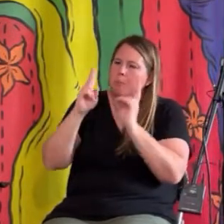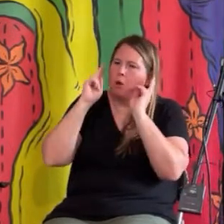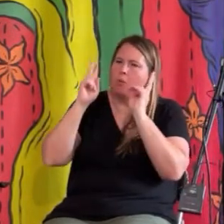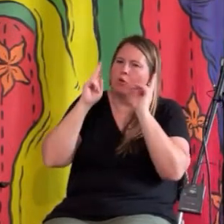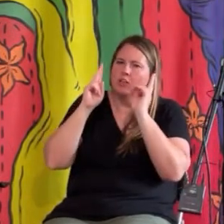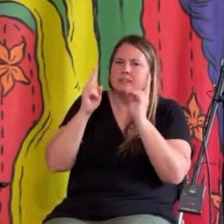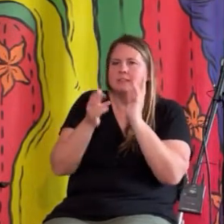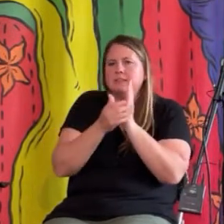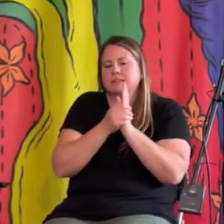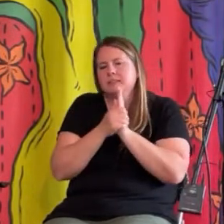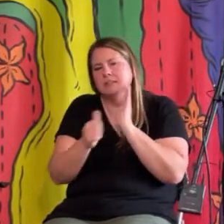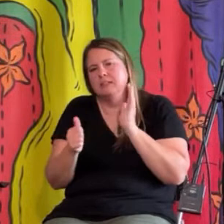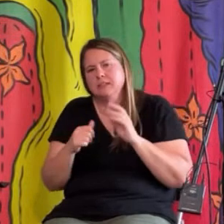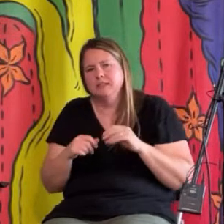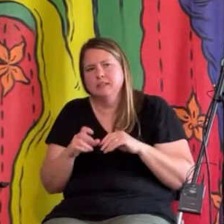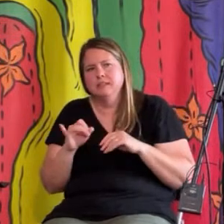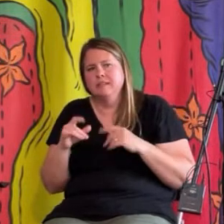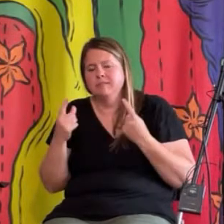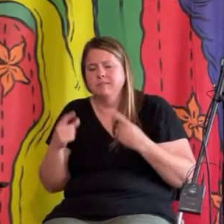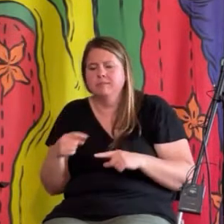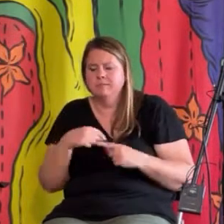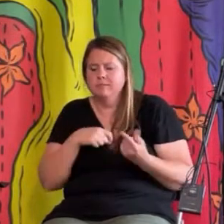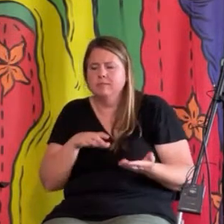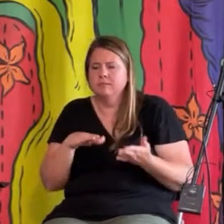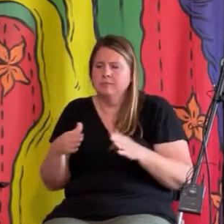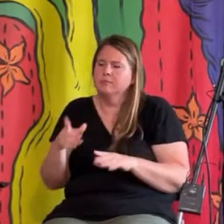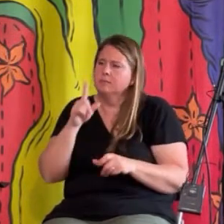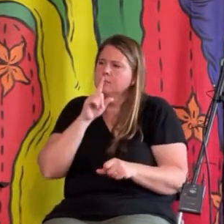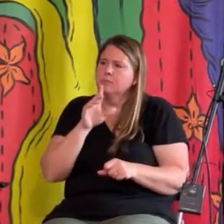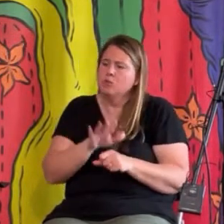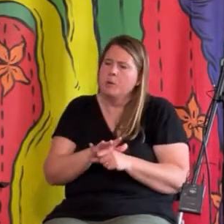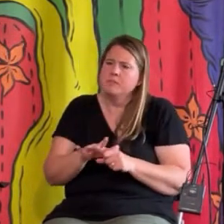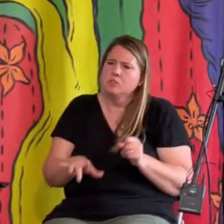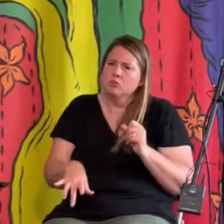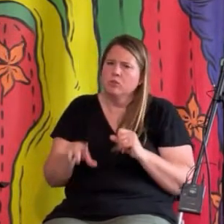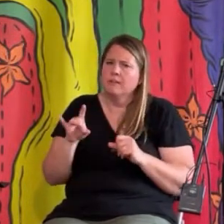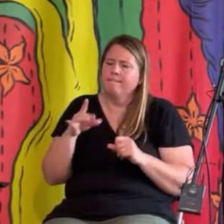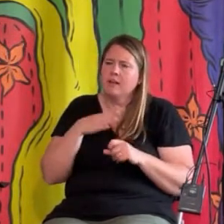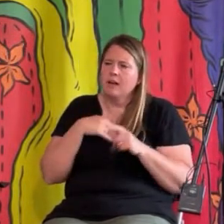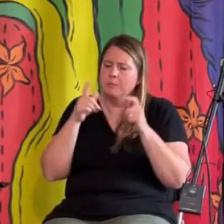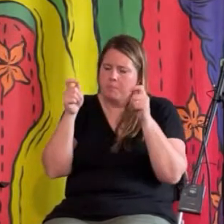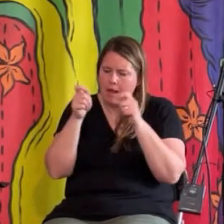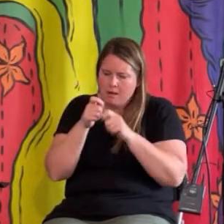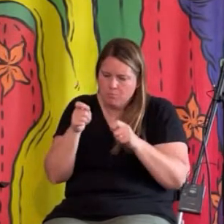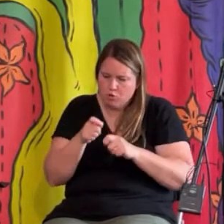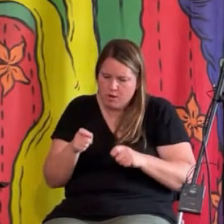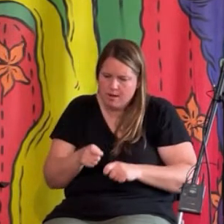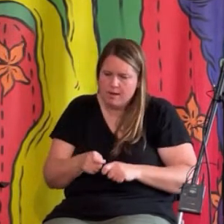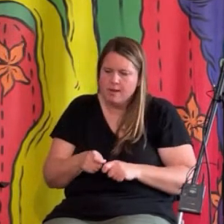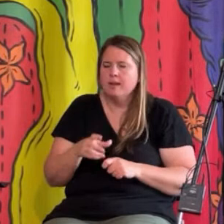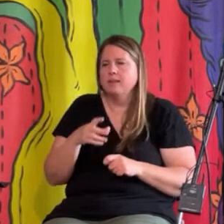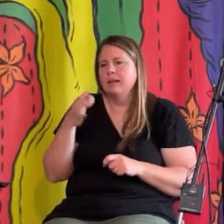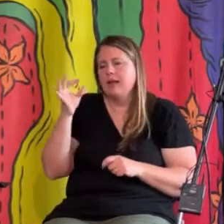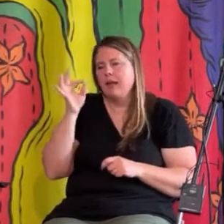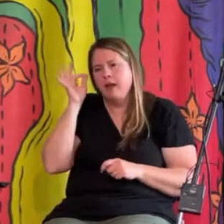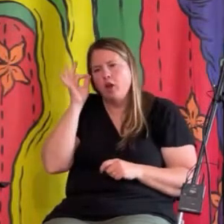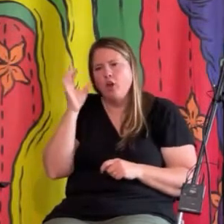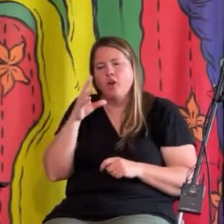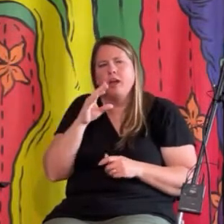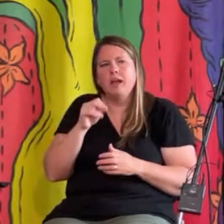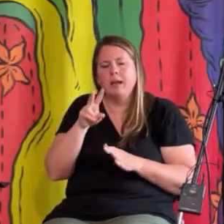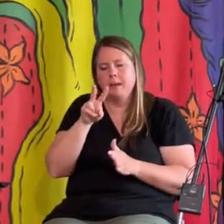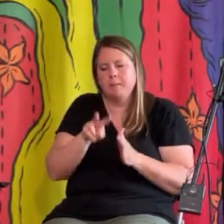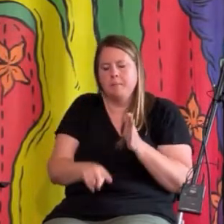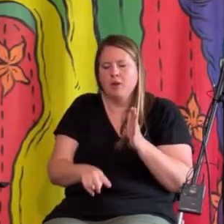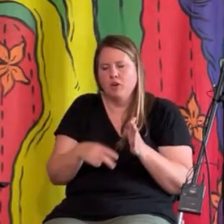In the event of my death, promise you will find my heavy braid and bury it. I will need a rope to let